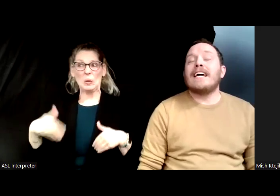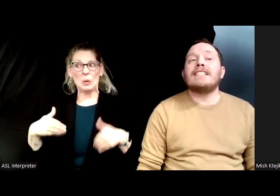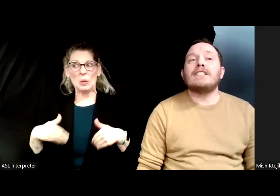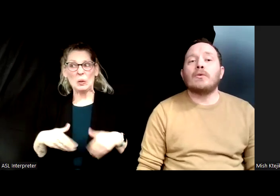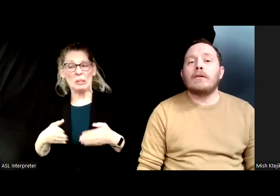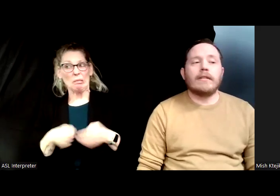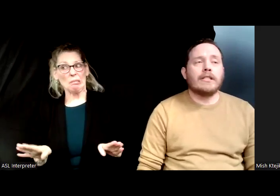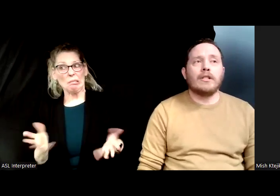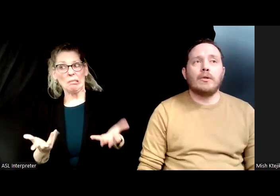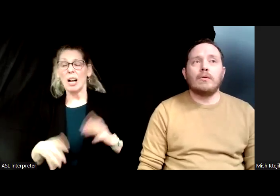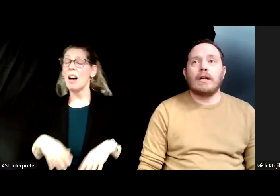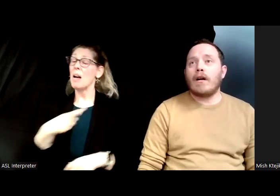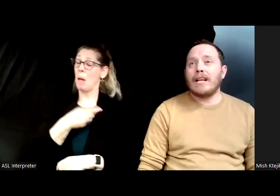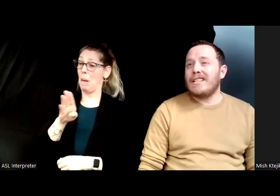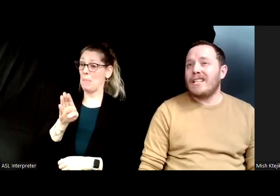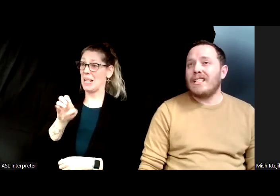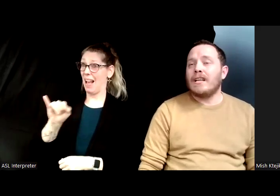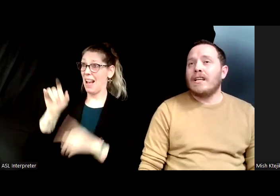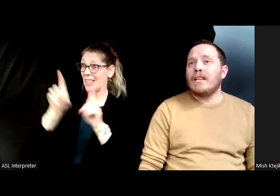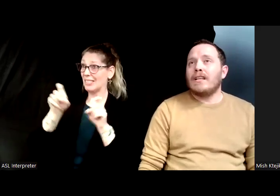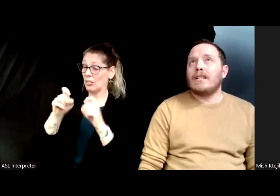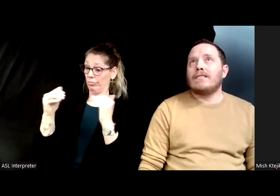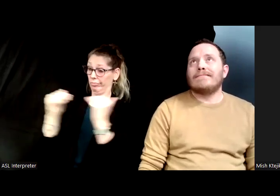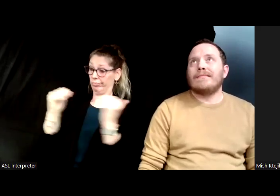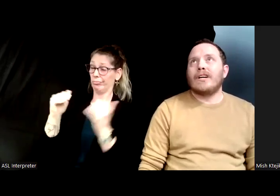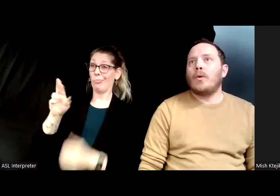BDI test is equivalent to an RID.